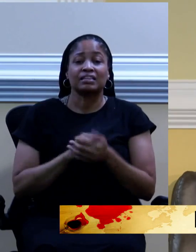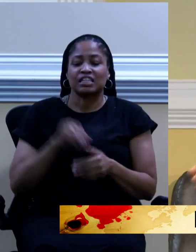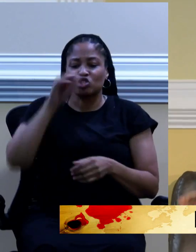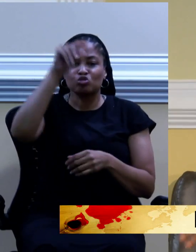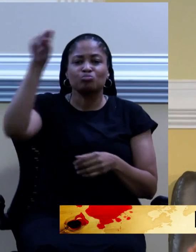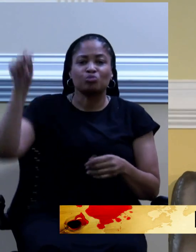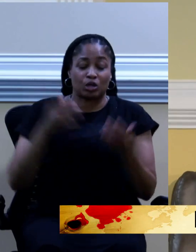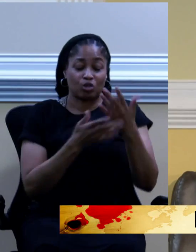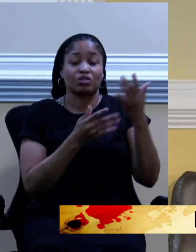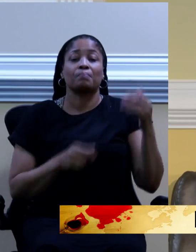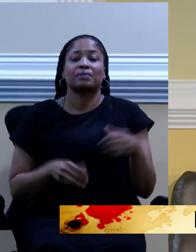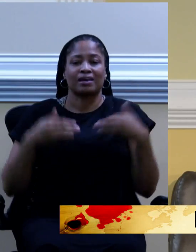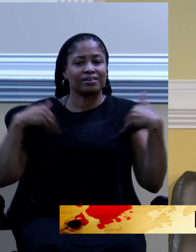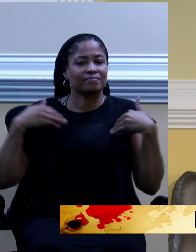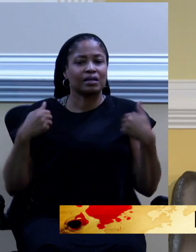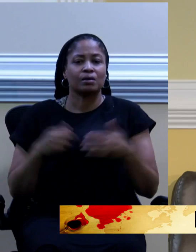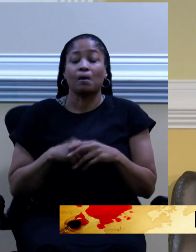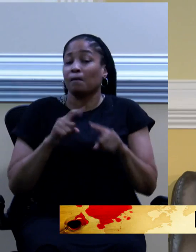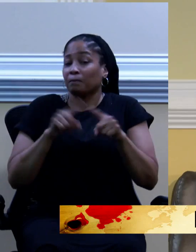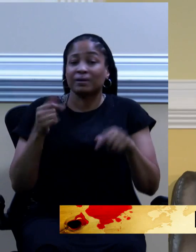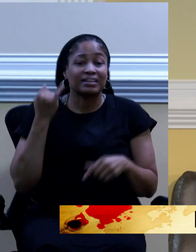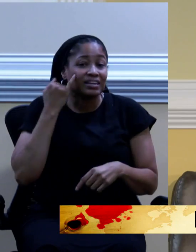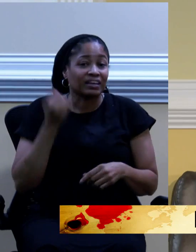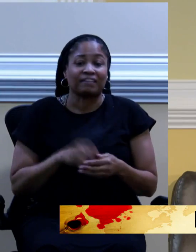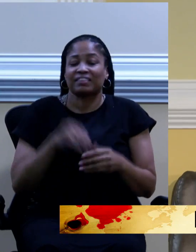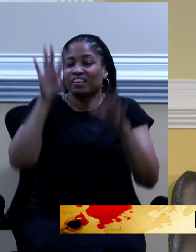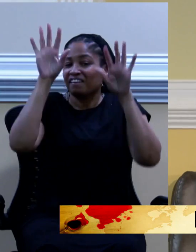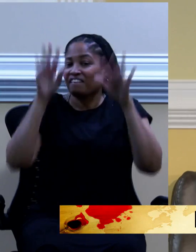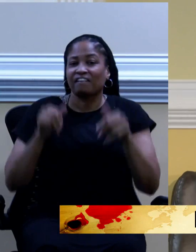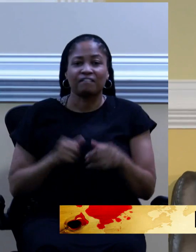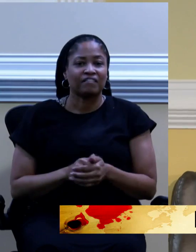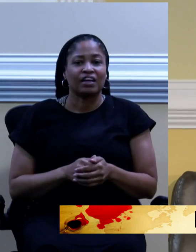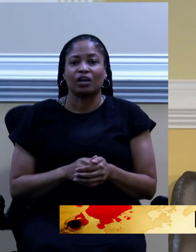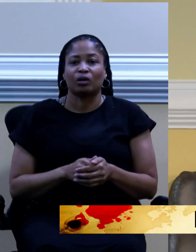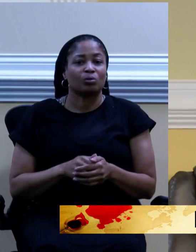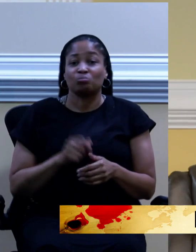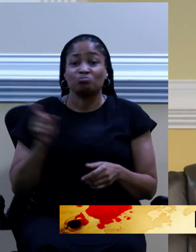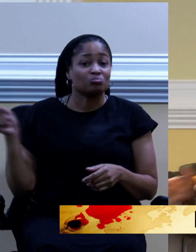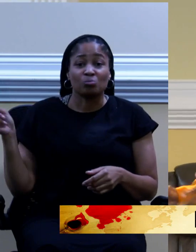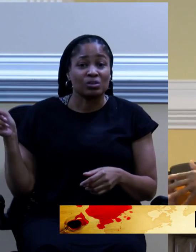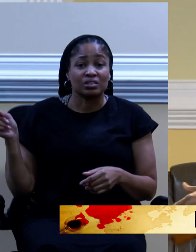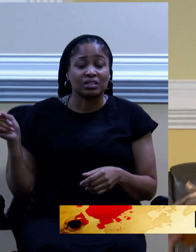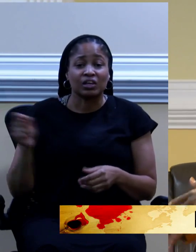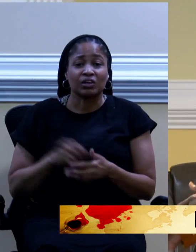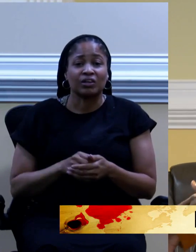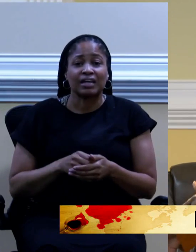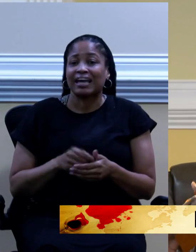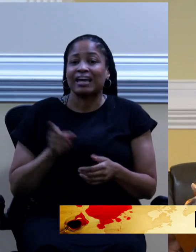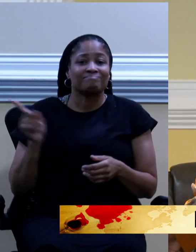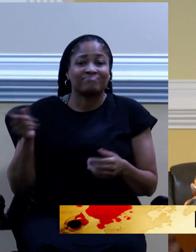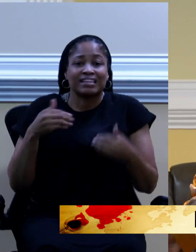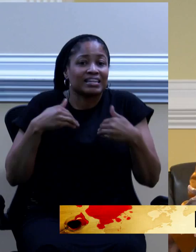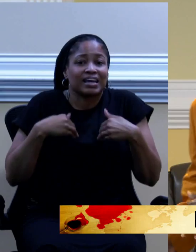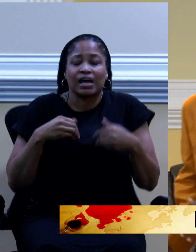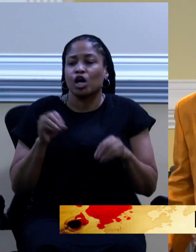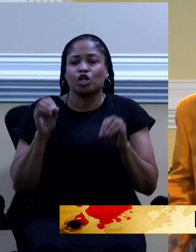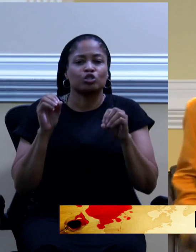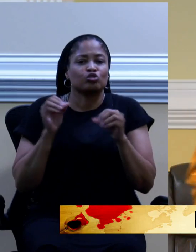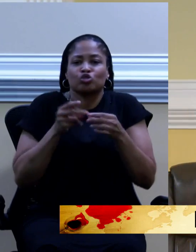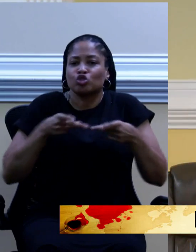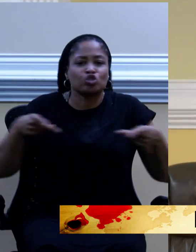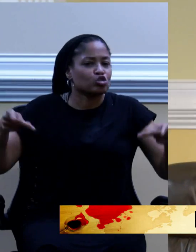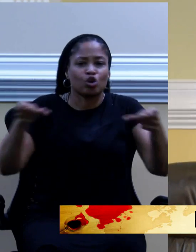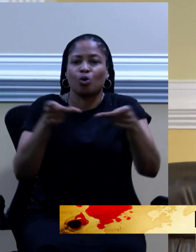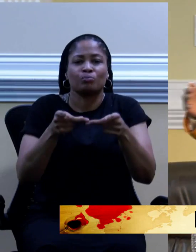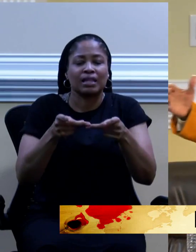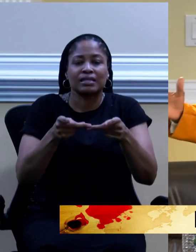there, he had nowhere to sprinkle the blood, right? So if he had no place to sprinkle the blood, then why kill the animal? Cease